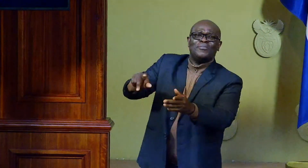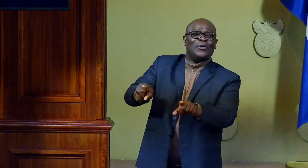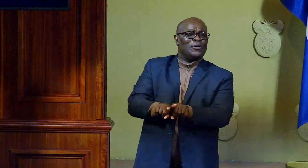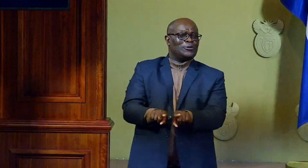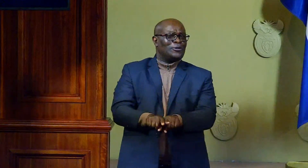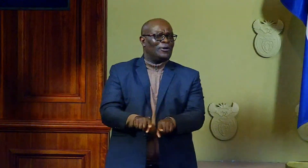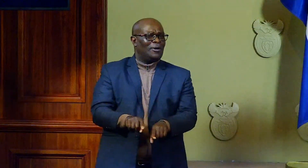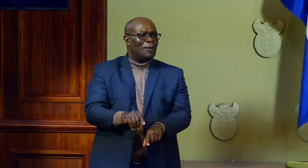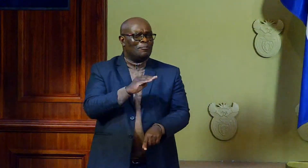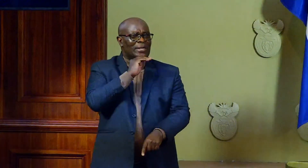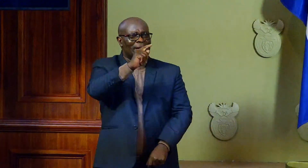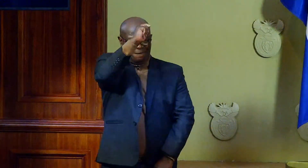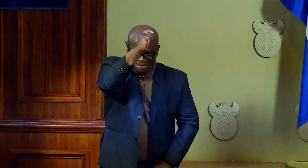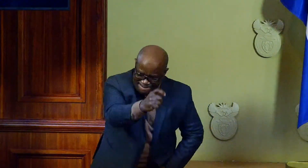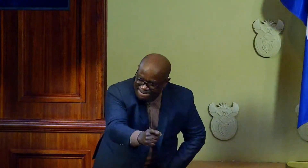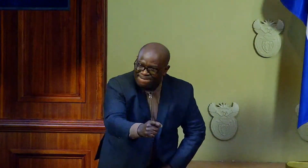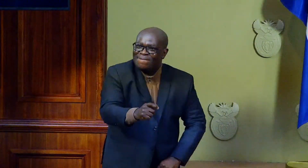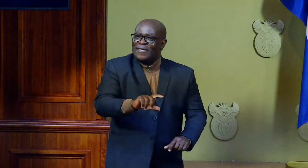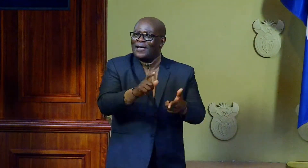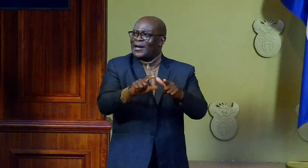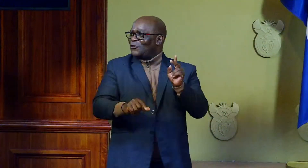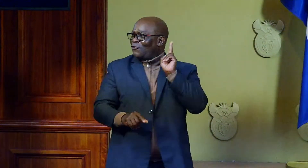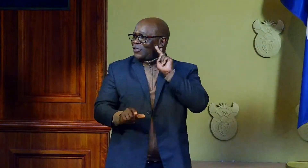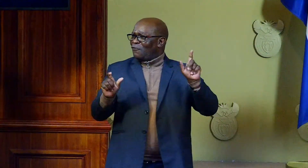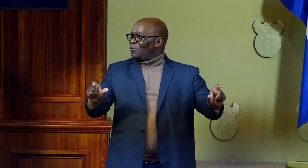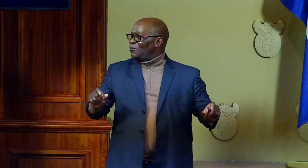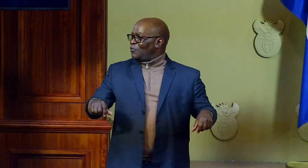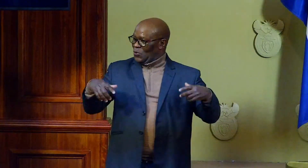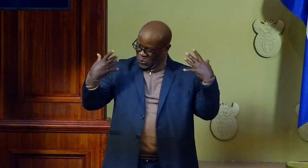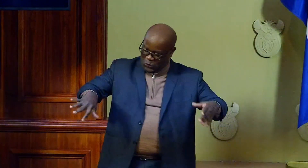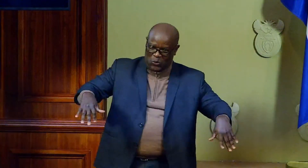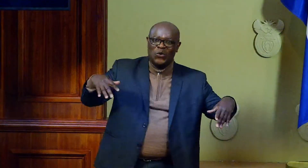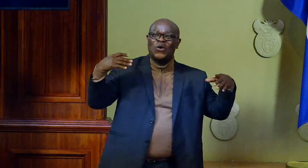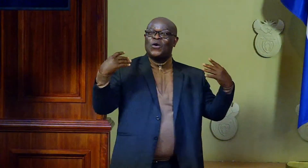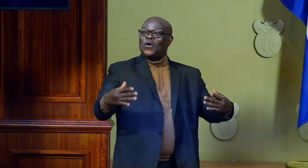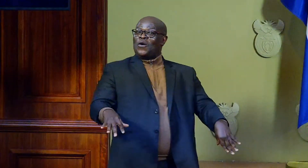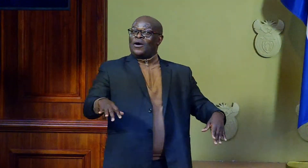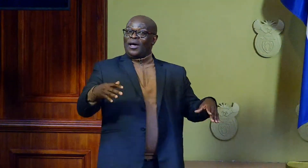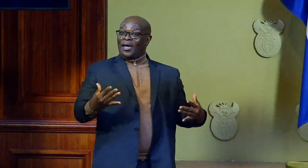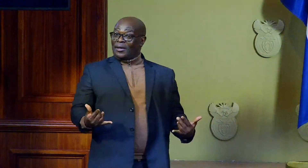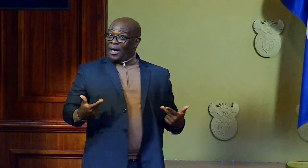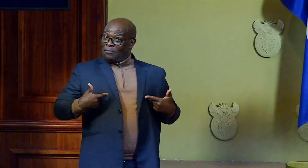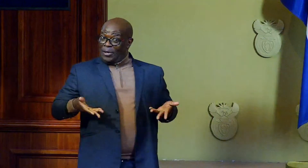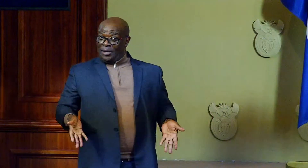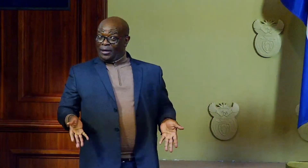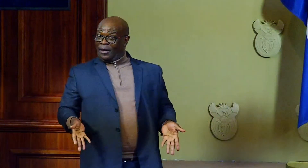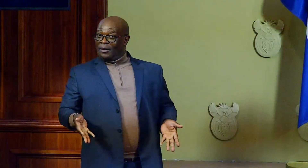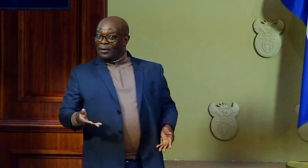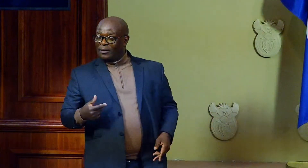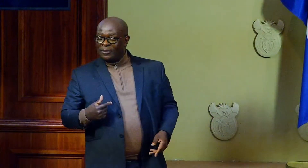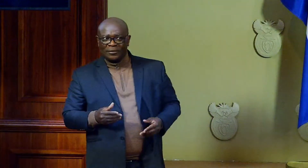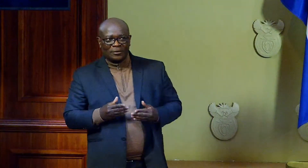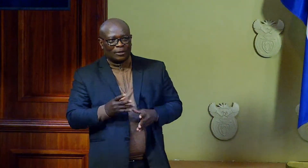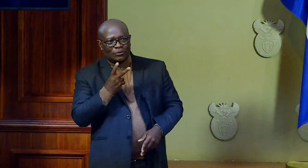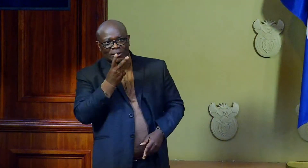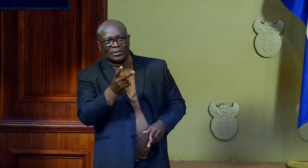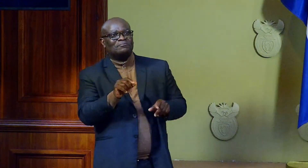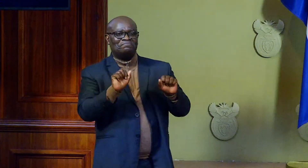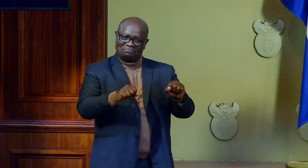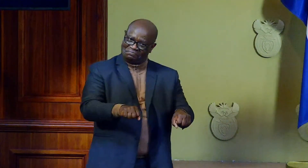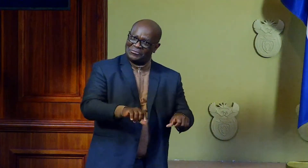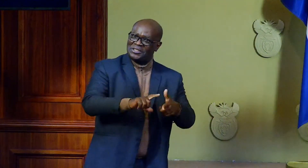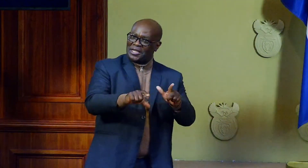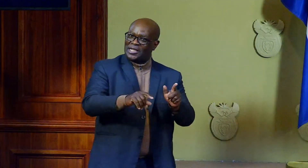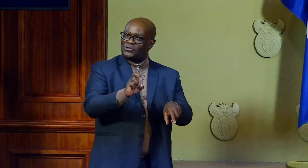Africa. The government of South Africa ratified that also. So it was the recognition of the rights of deaf people. So now I'm